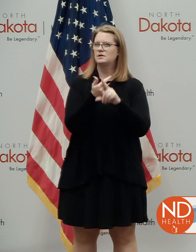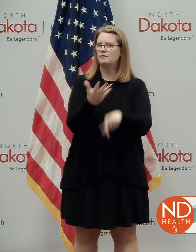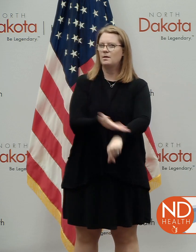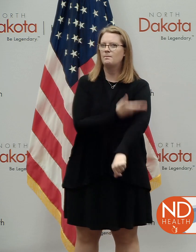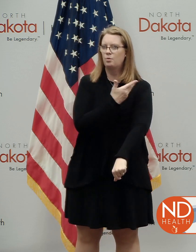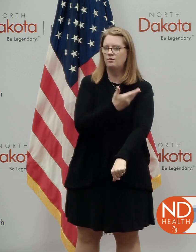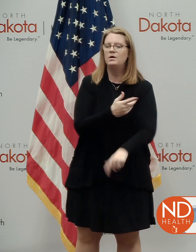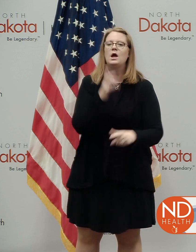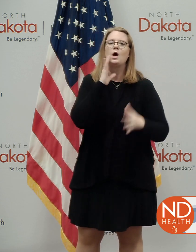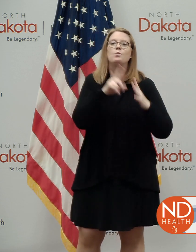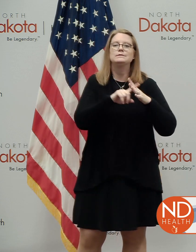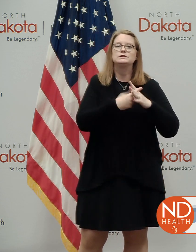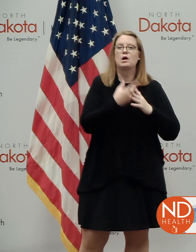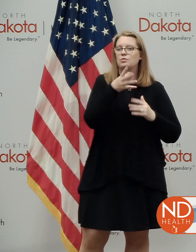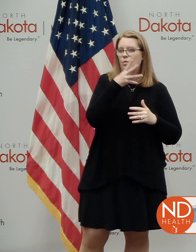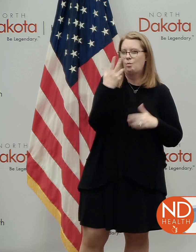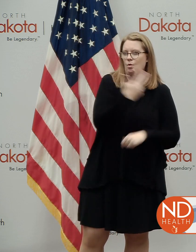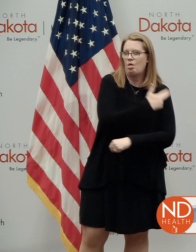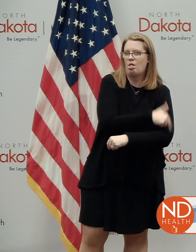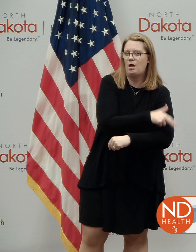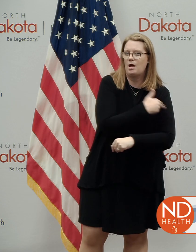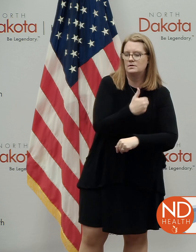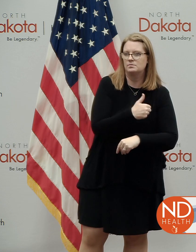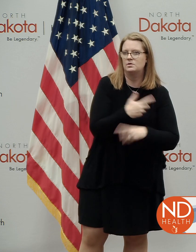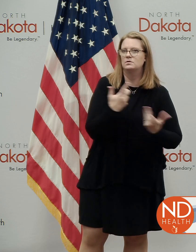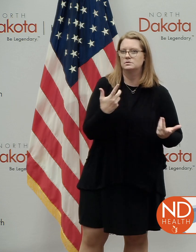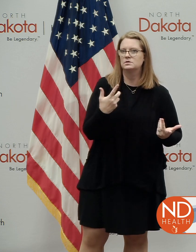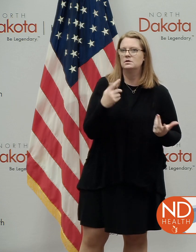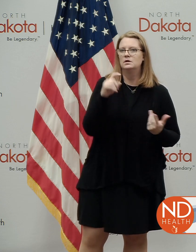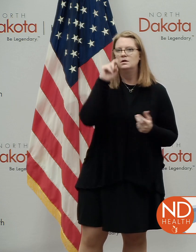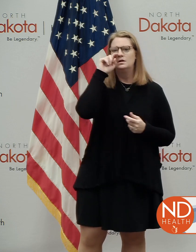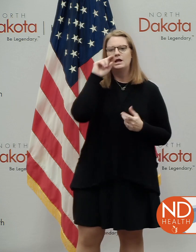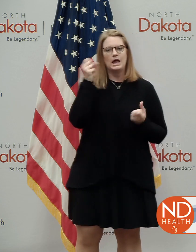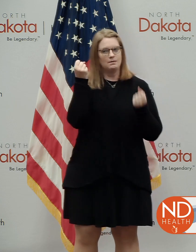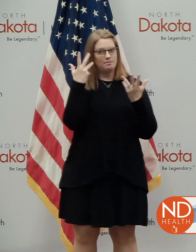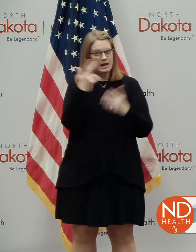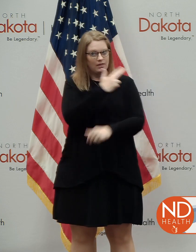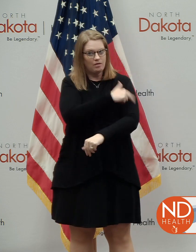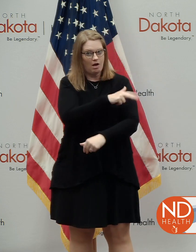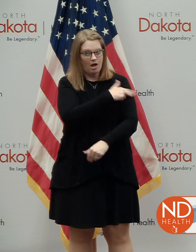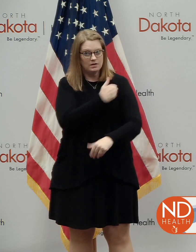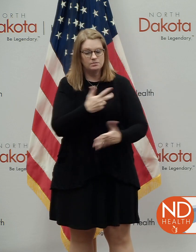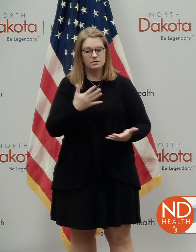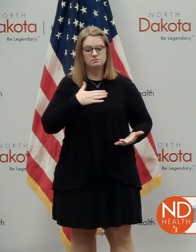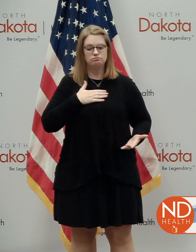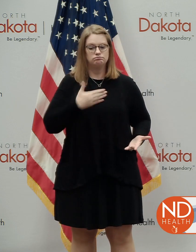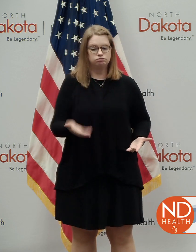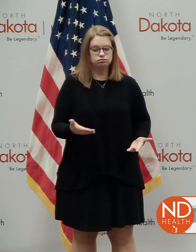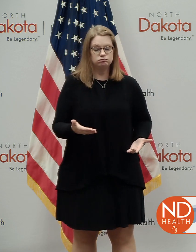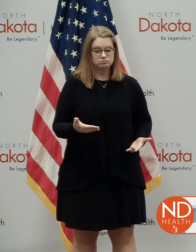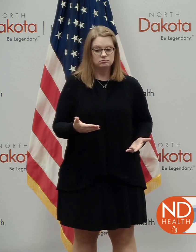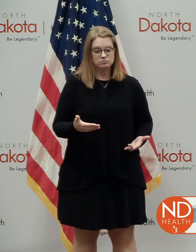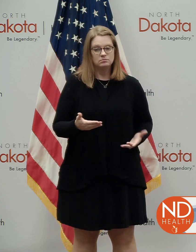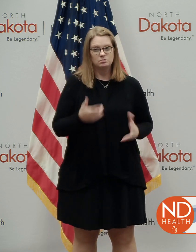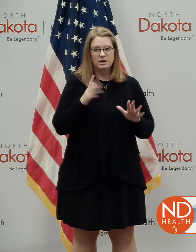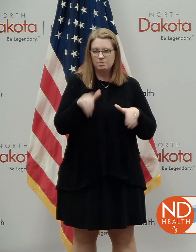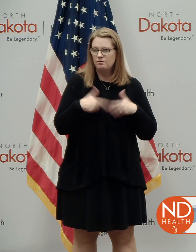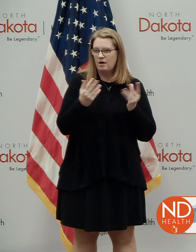hospitals. And a special shout out to many of our hospitals that are stepping up and delivering more care at